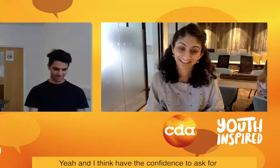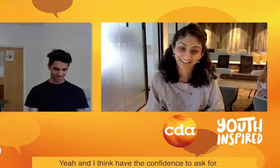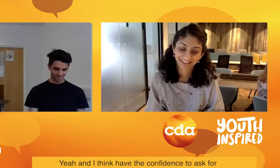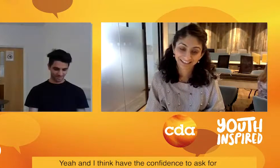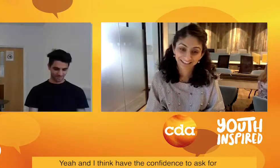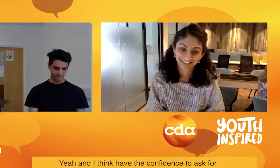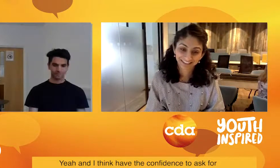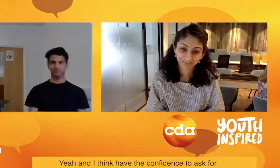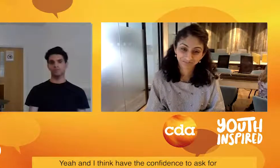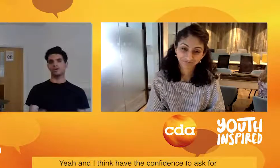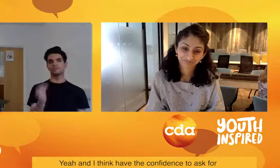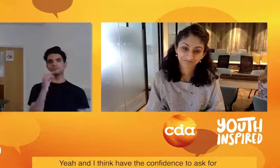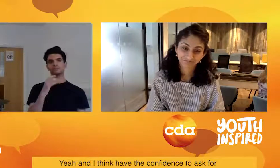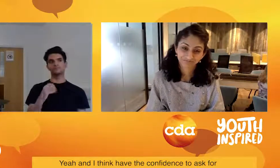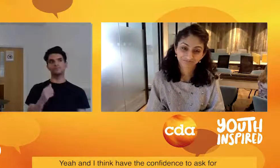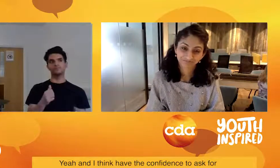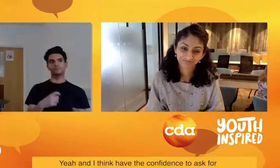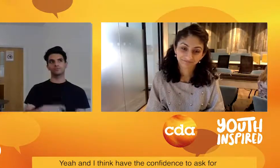Yeah.